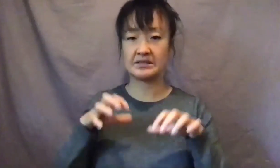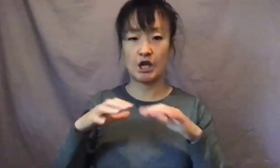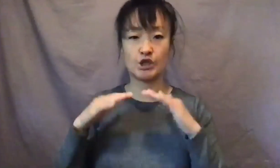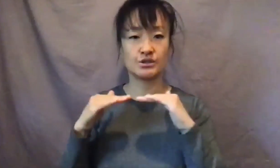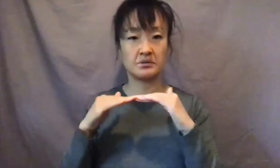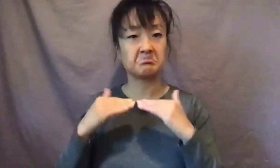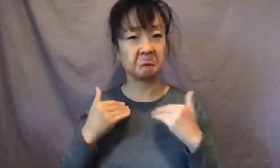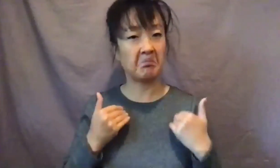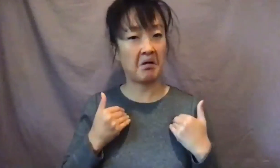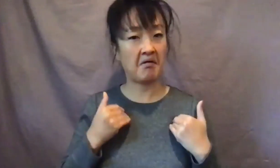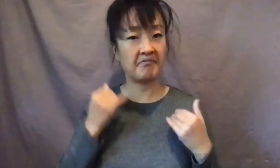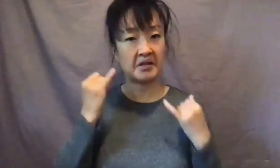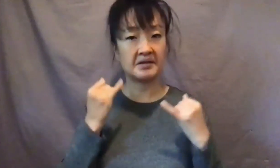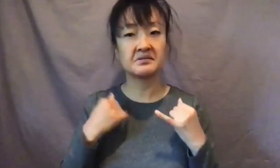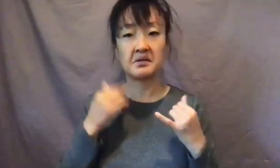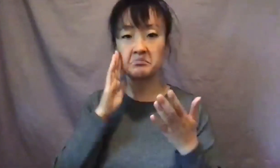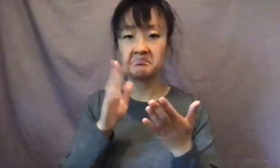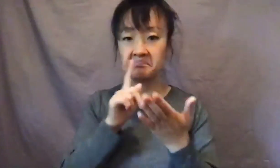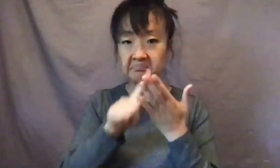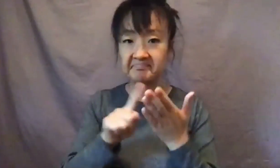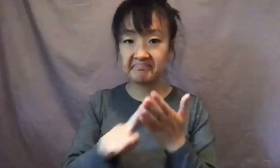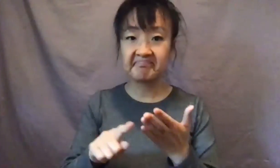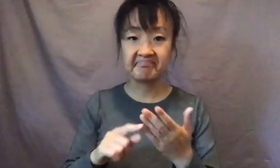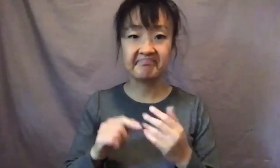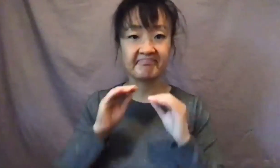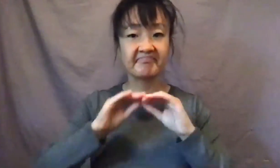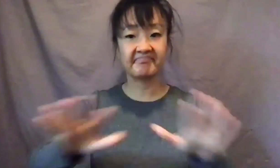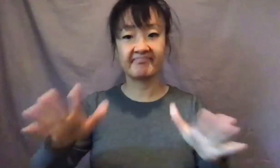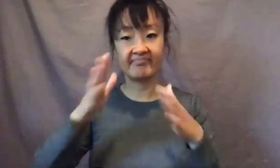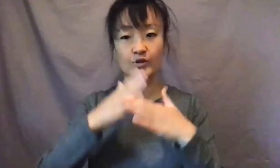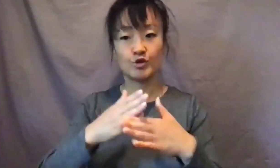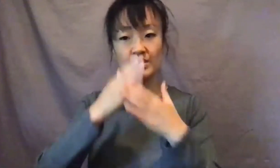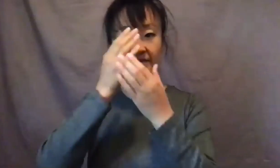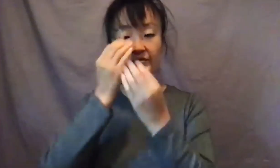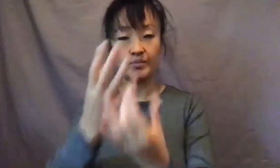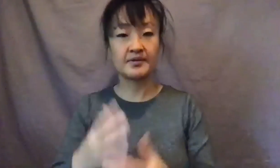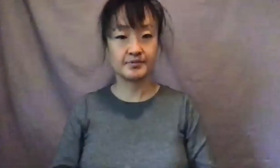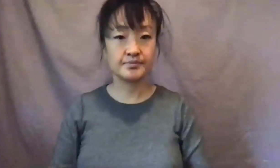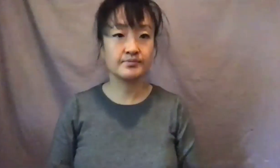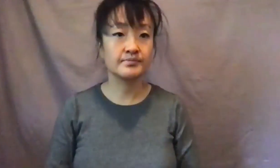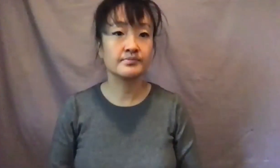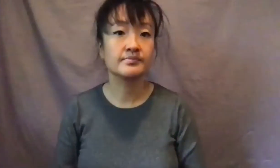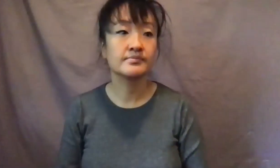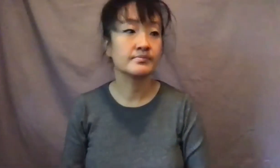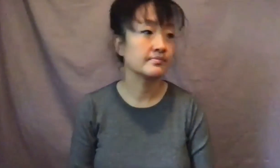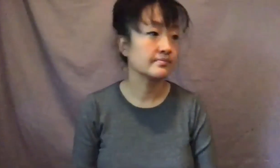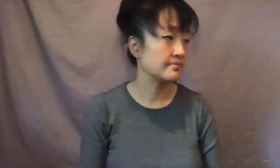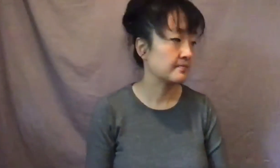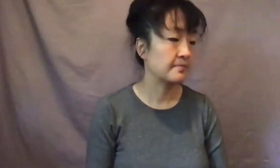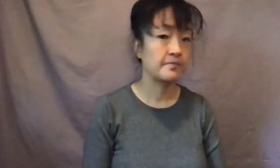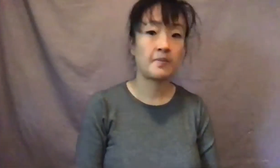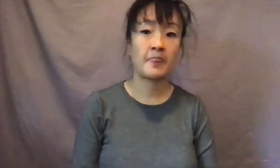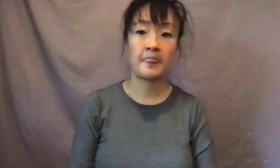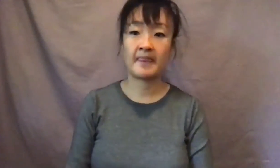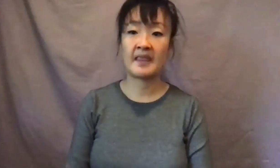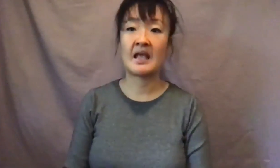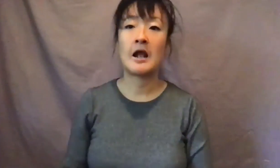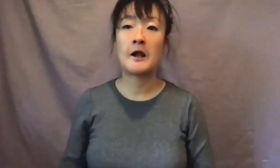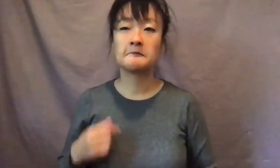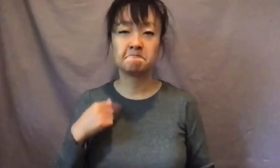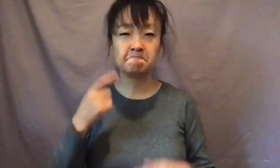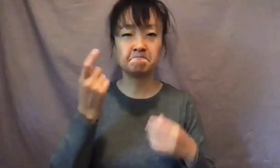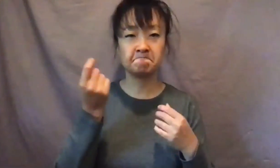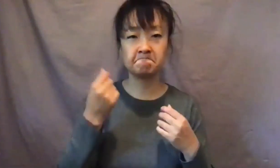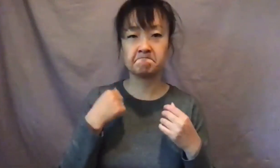I'll investigate that and disseminate that information through the WOW team. What I do and offer is mostly